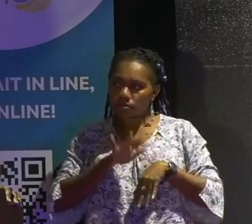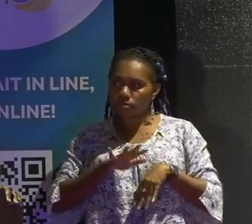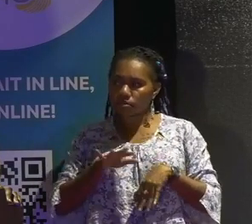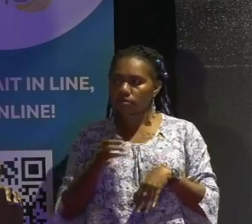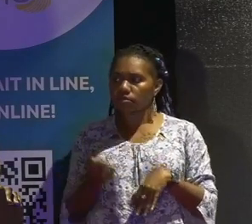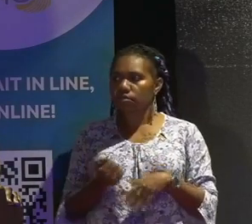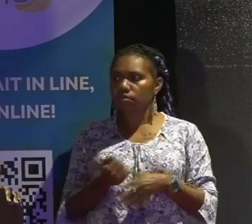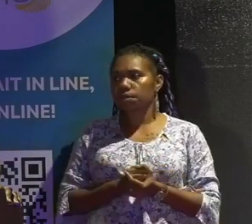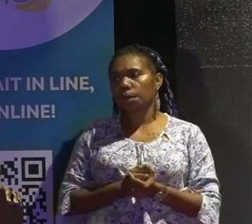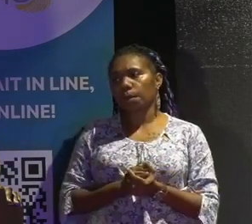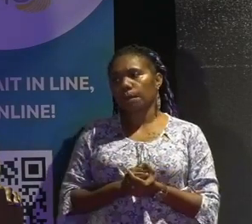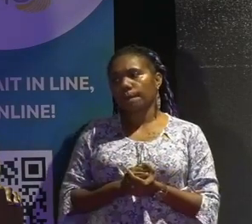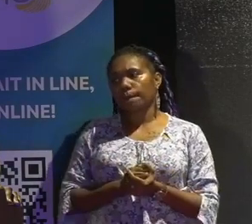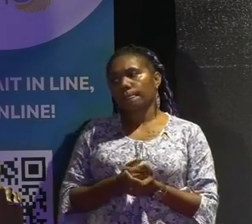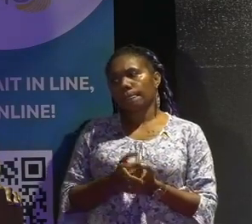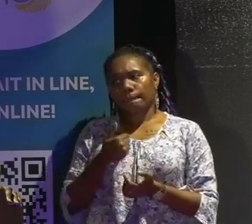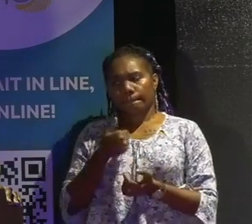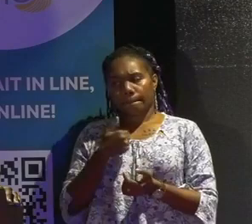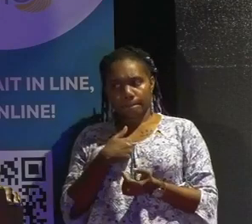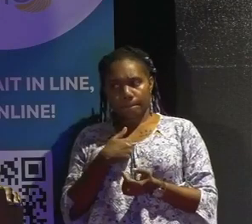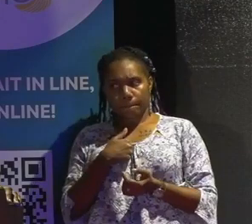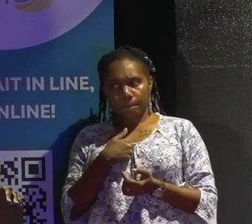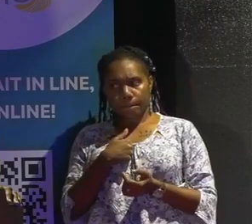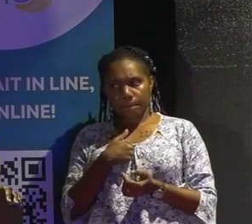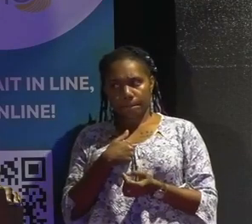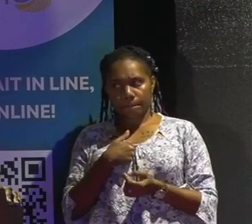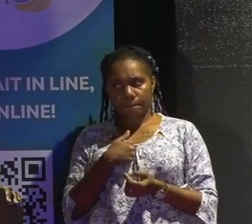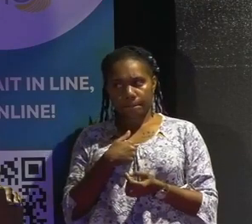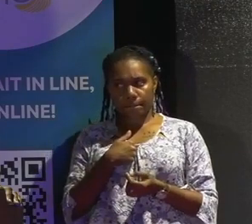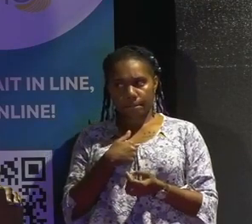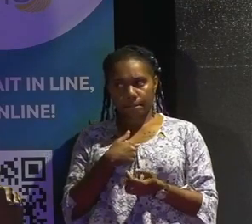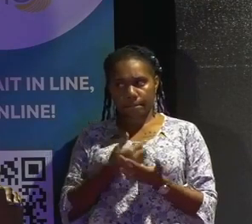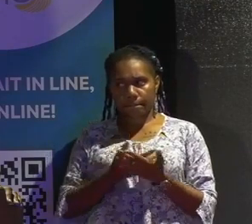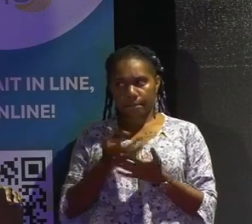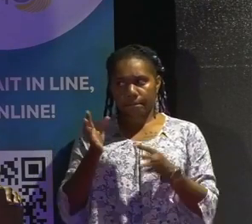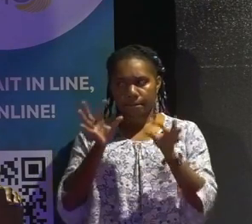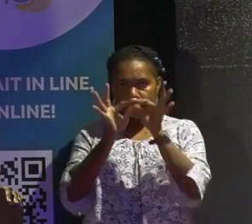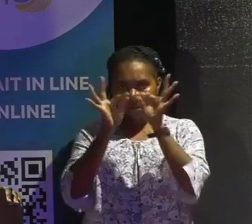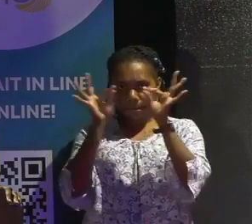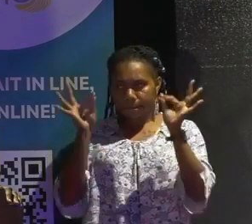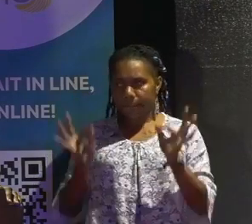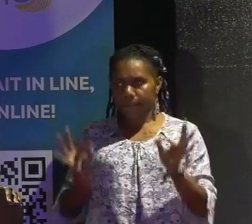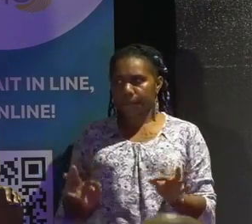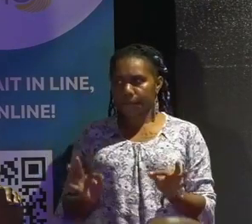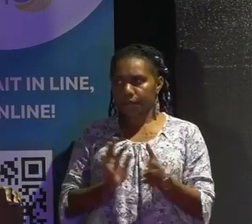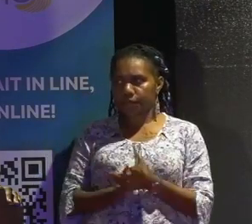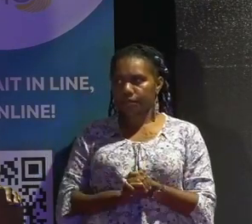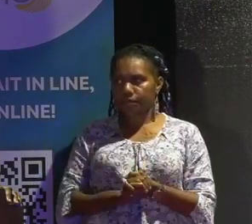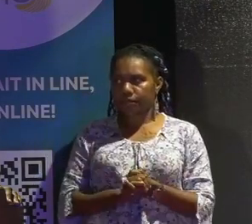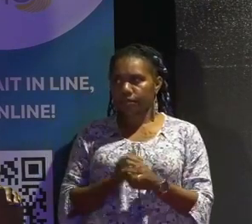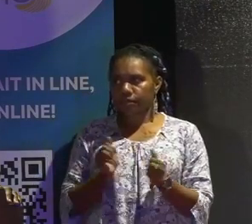I launched this form couple of times and I didn't get any feedback.